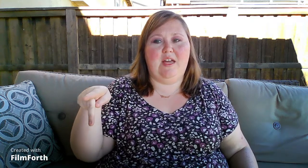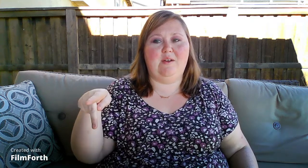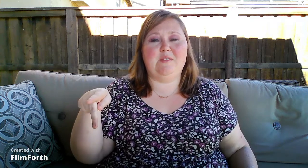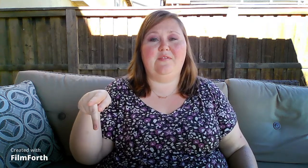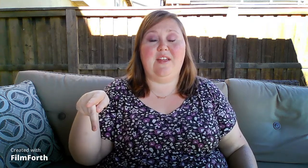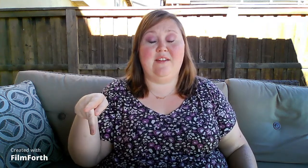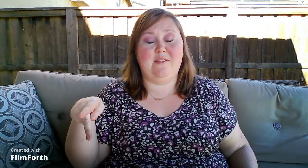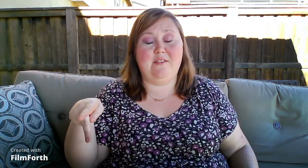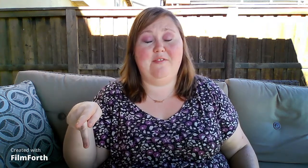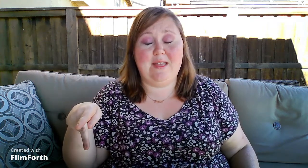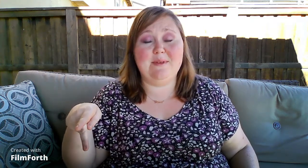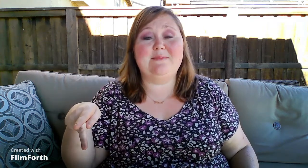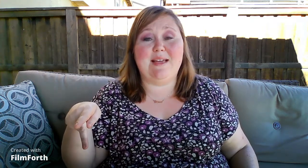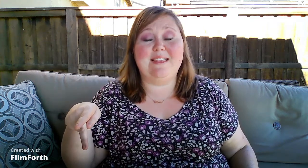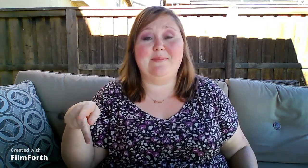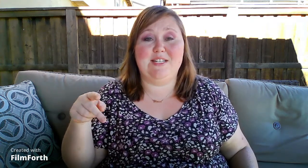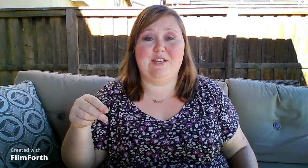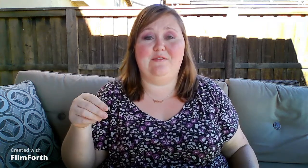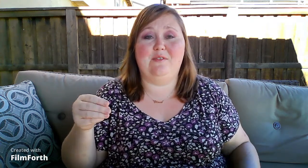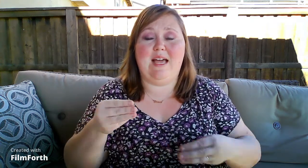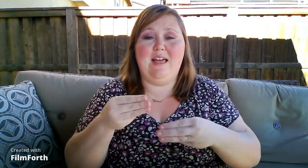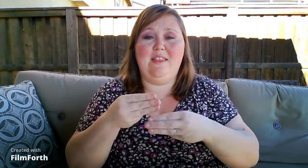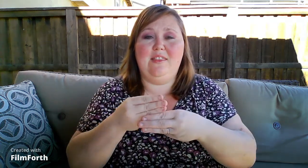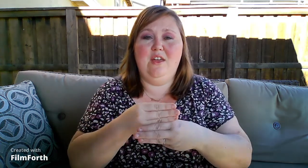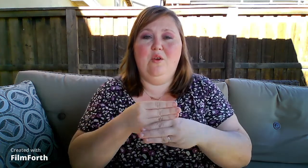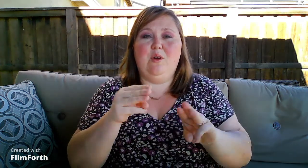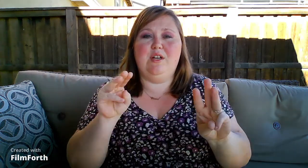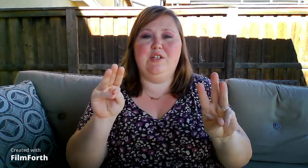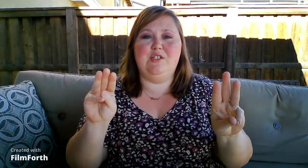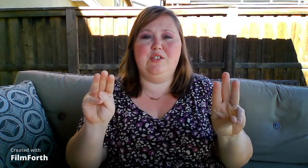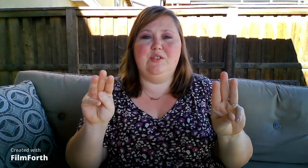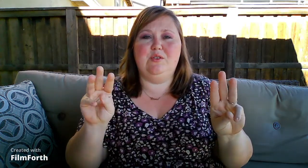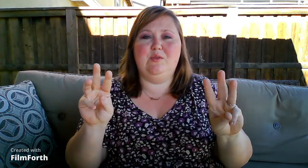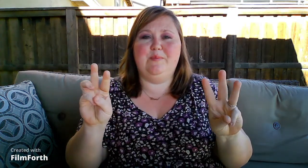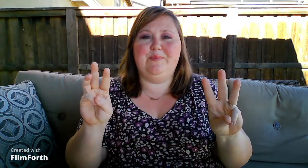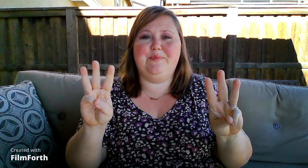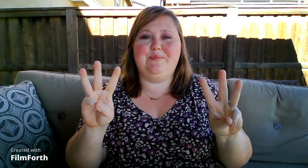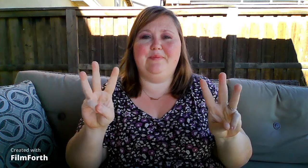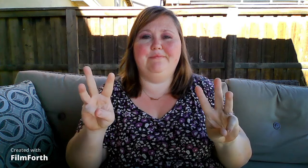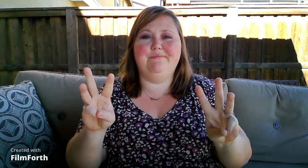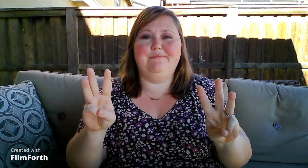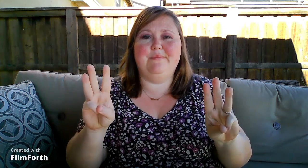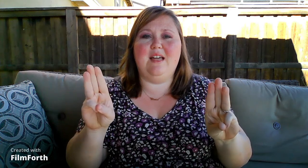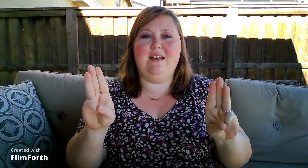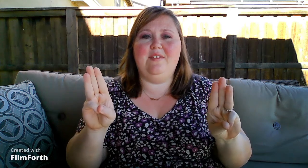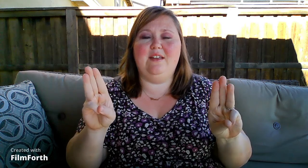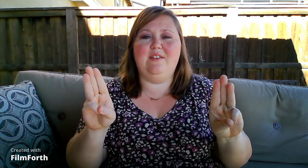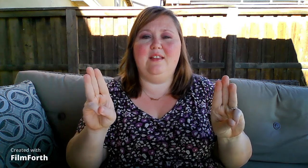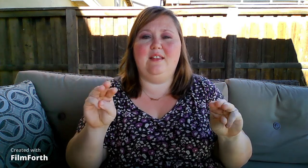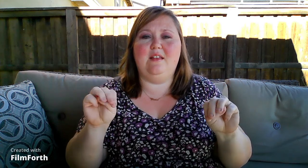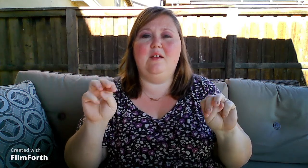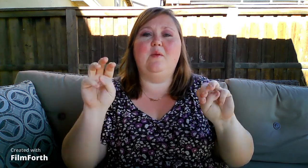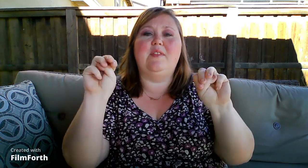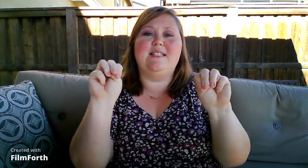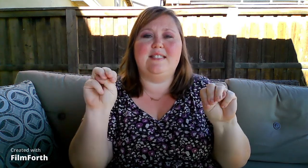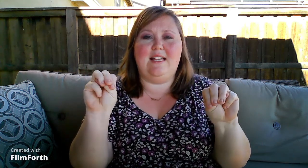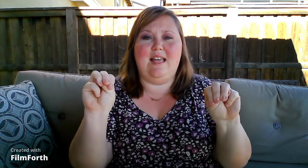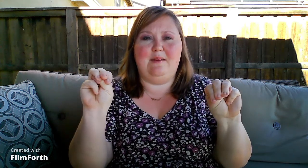Pythagoras was a famous mathematician. For math, we're going to do, kind of think of it, well, this is a